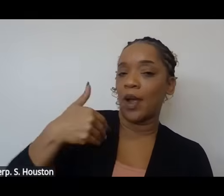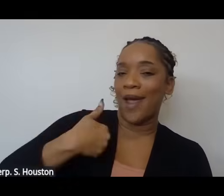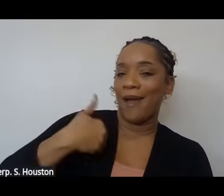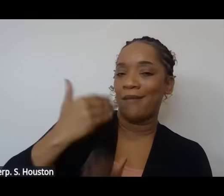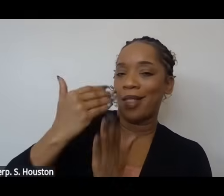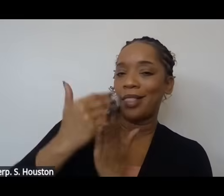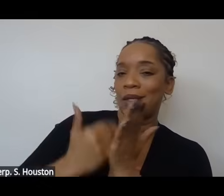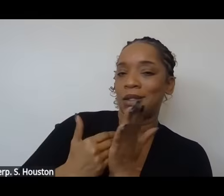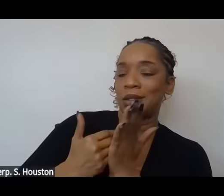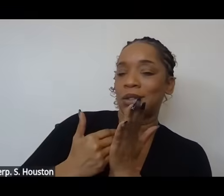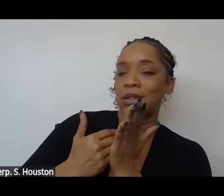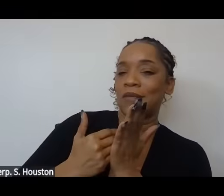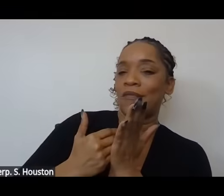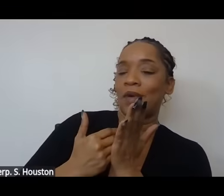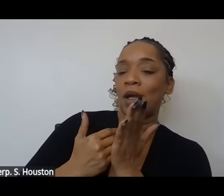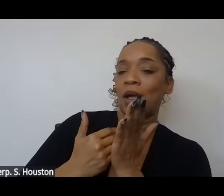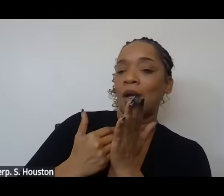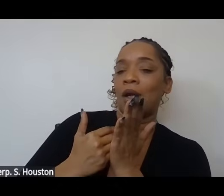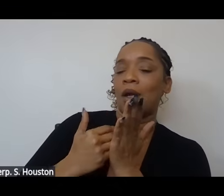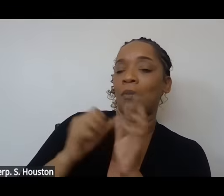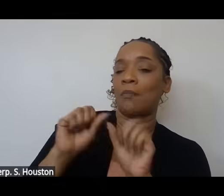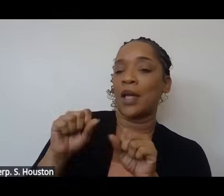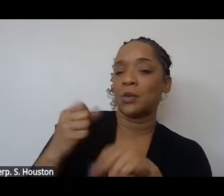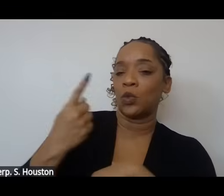for 26.